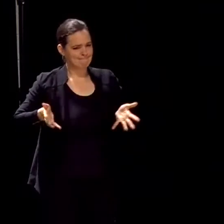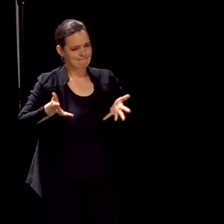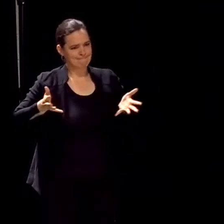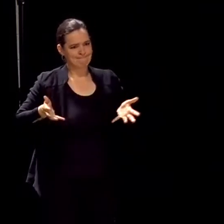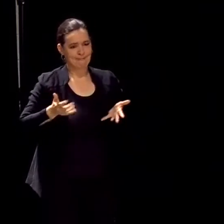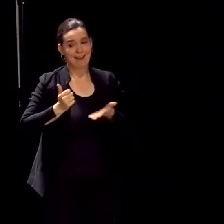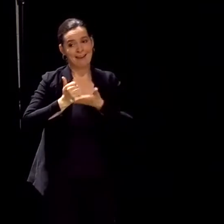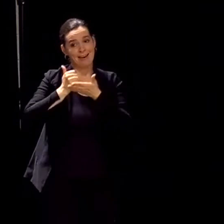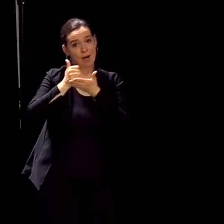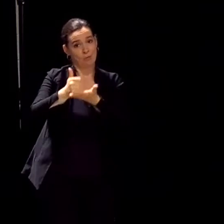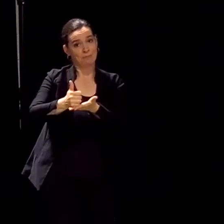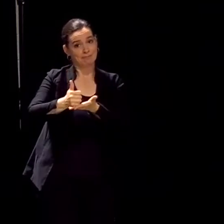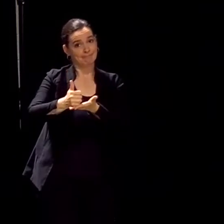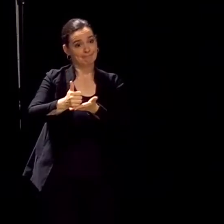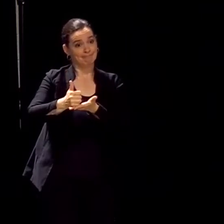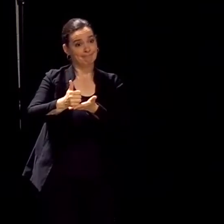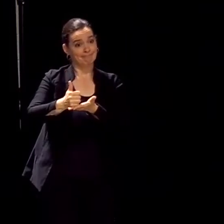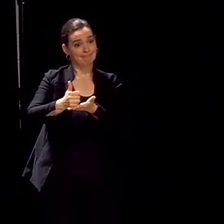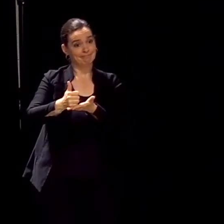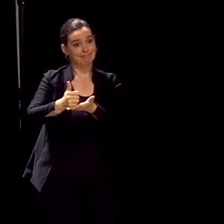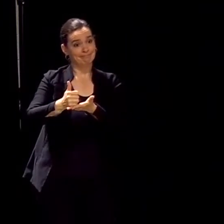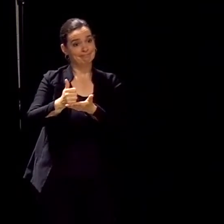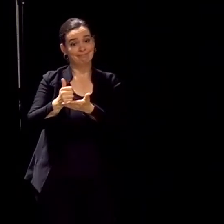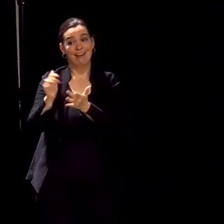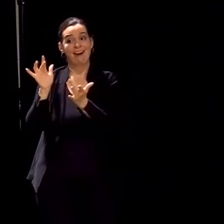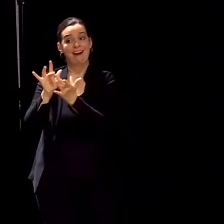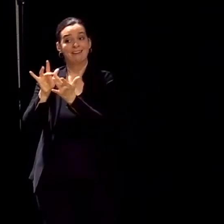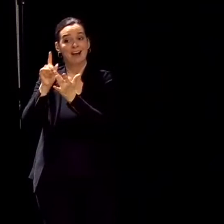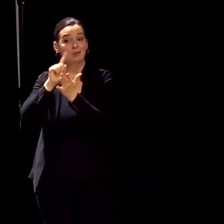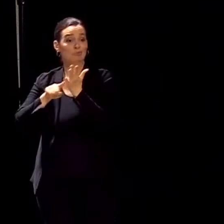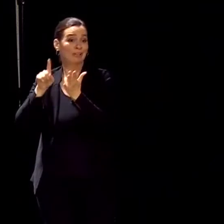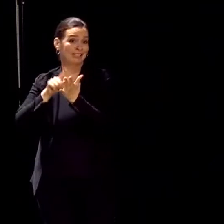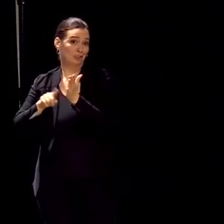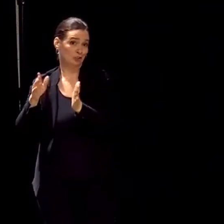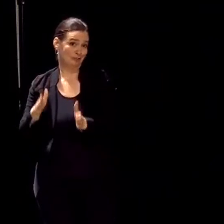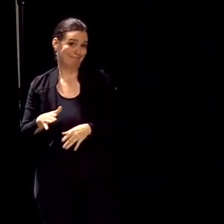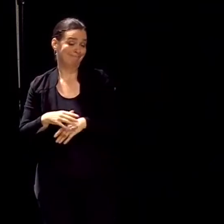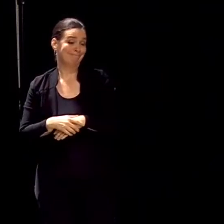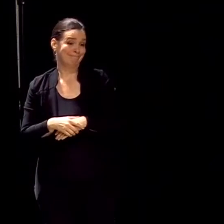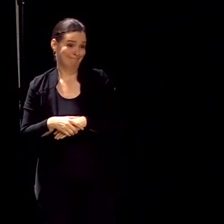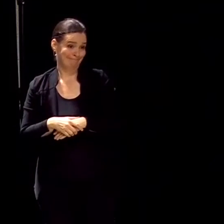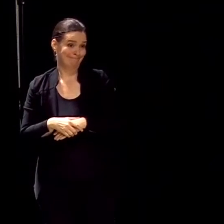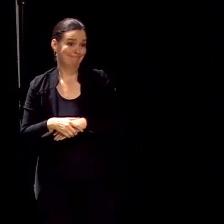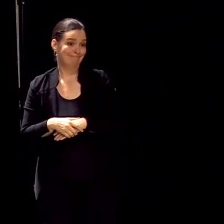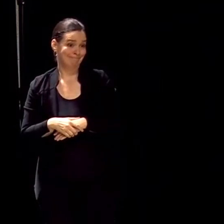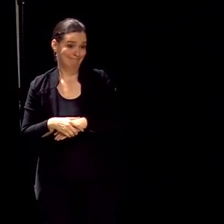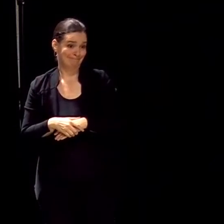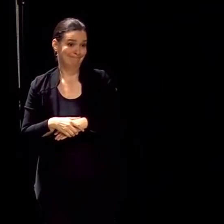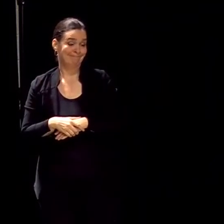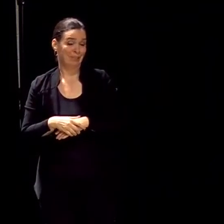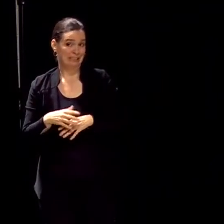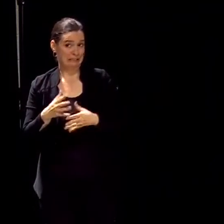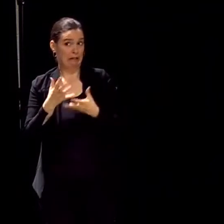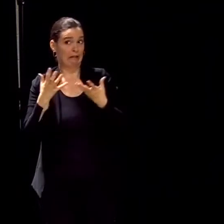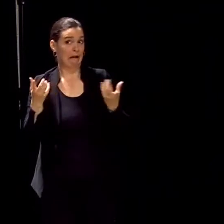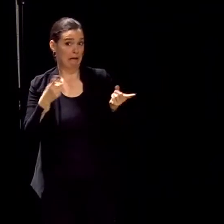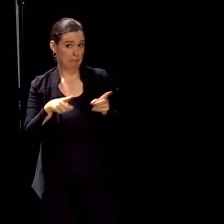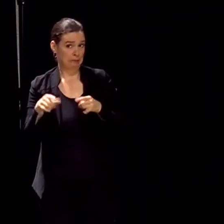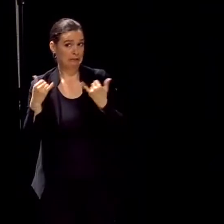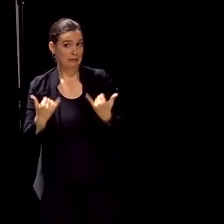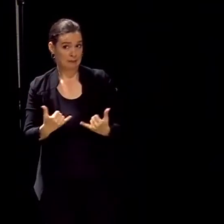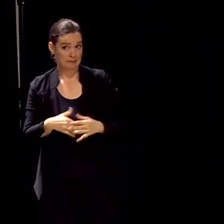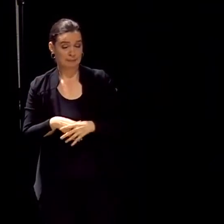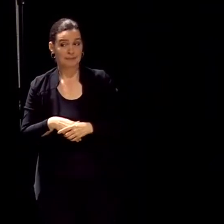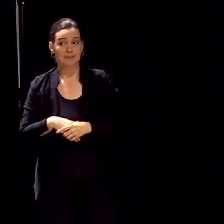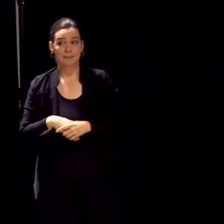response, even more than the beginning, I think. So a lot going on. If you're a parent in one of the school districts you listed,